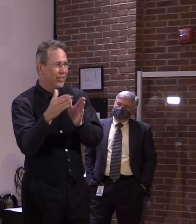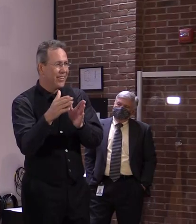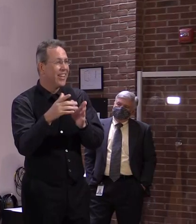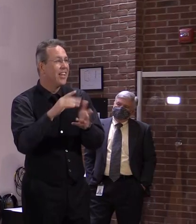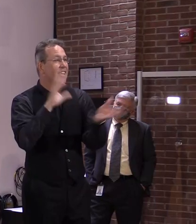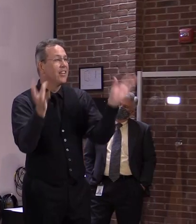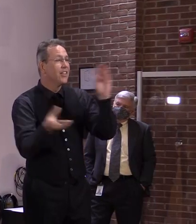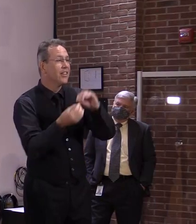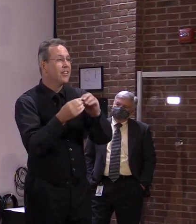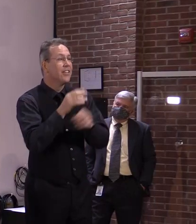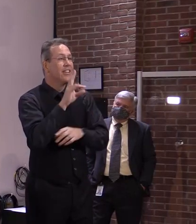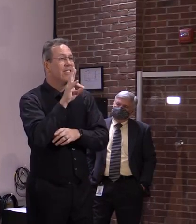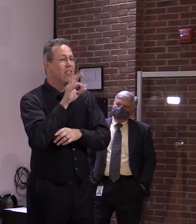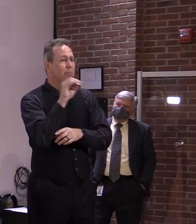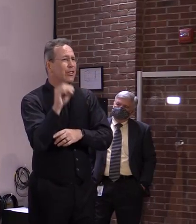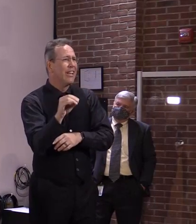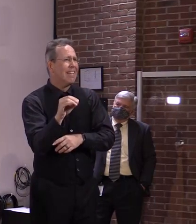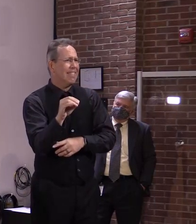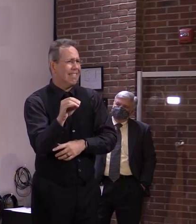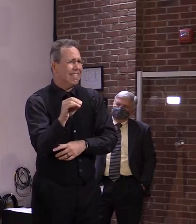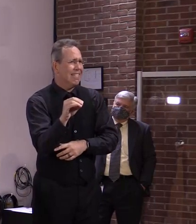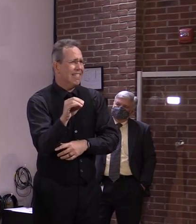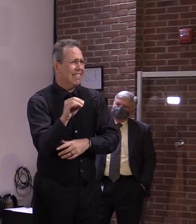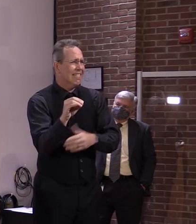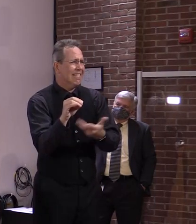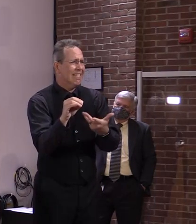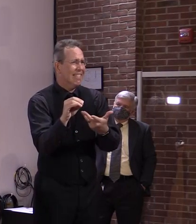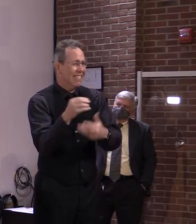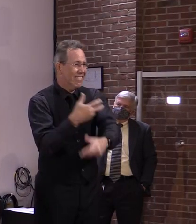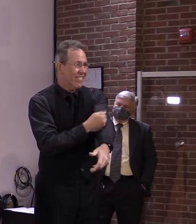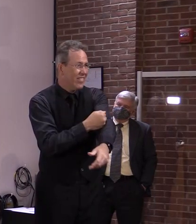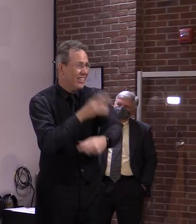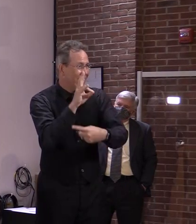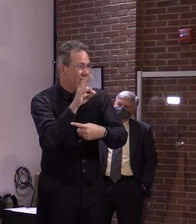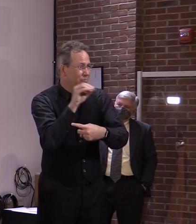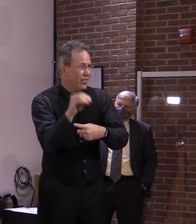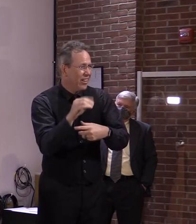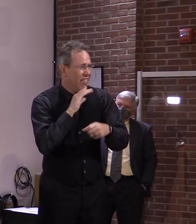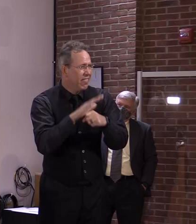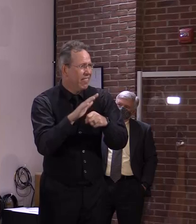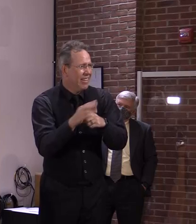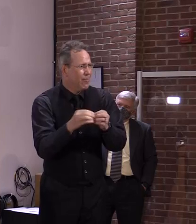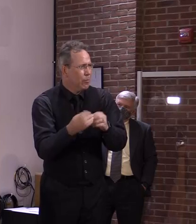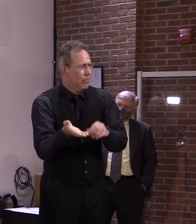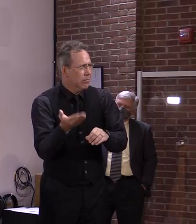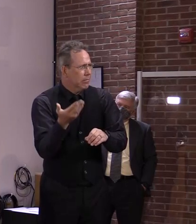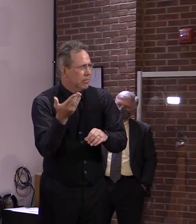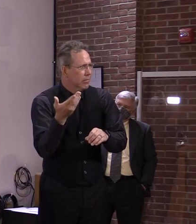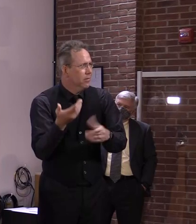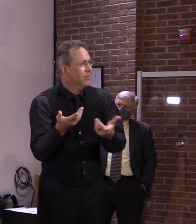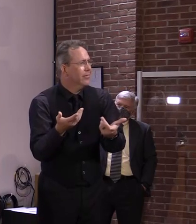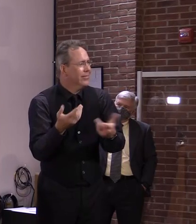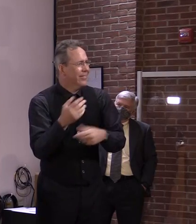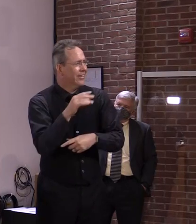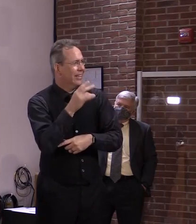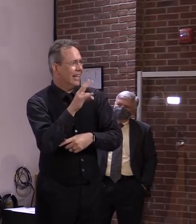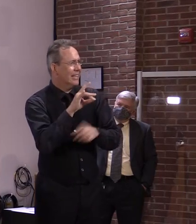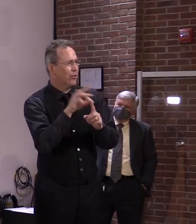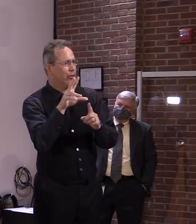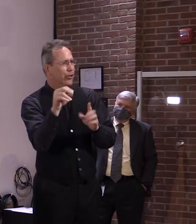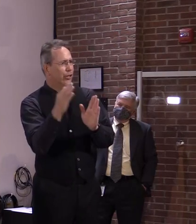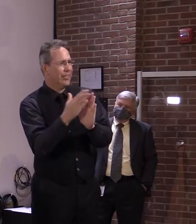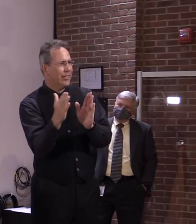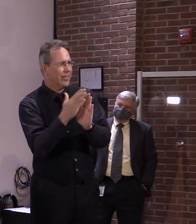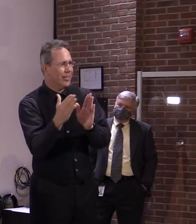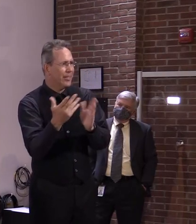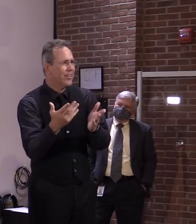vaccinated, and 50% plus getting fully vaccinated, and pretty much leading the